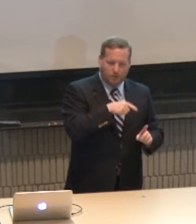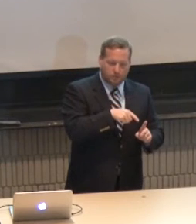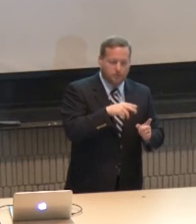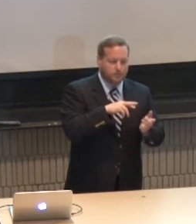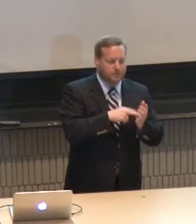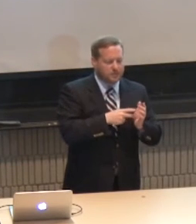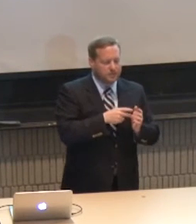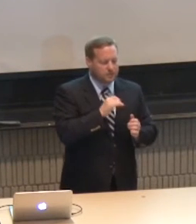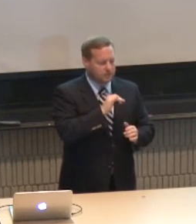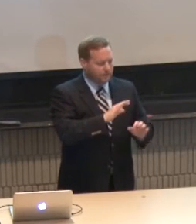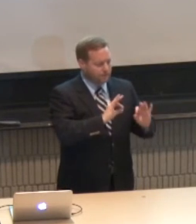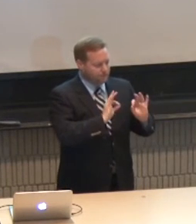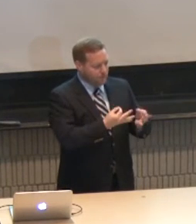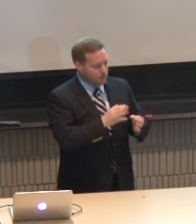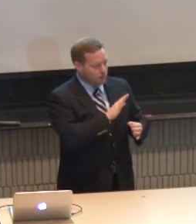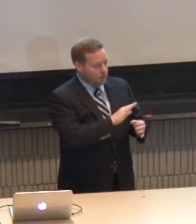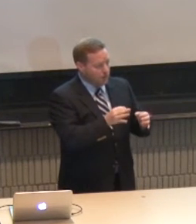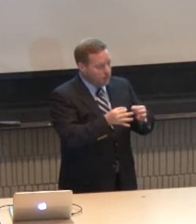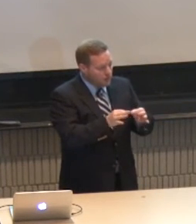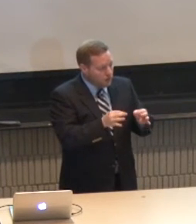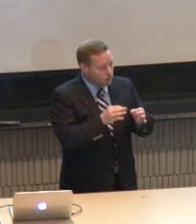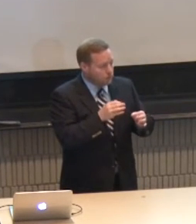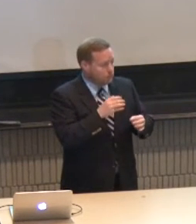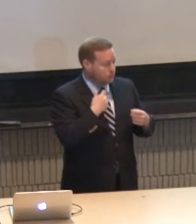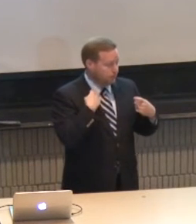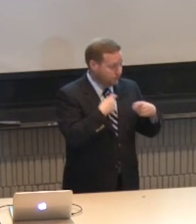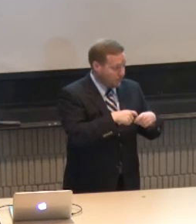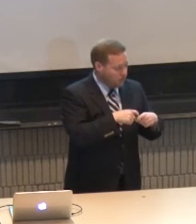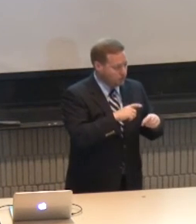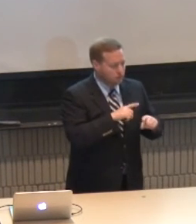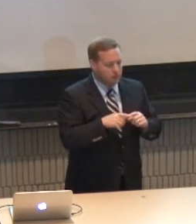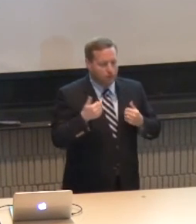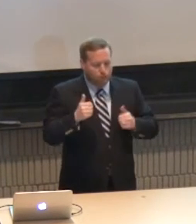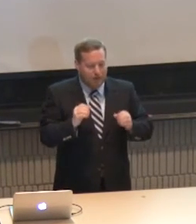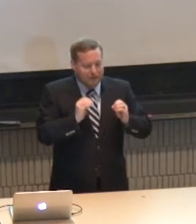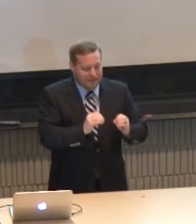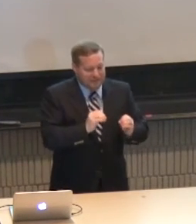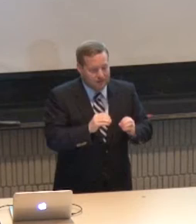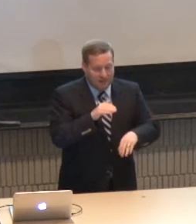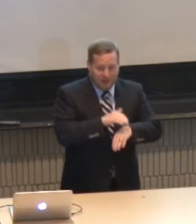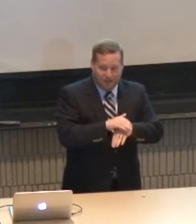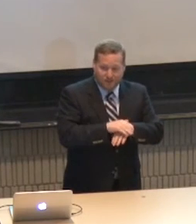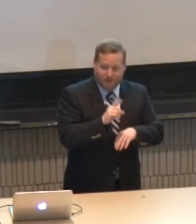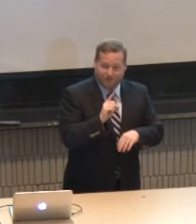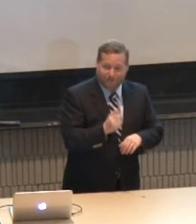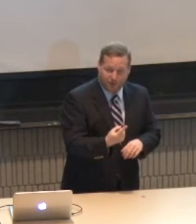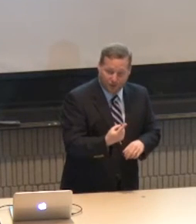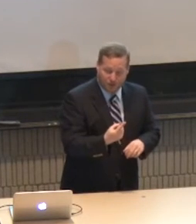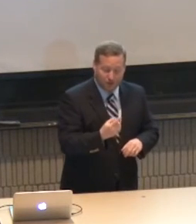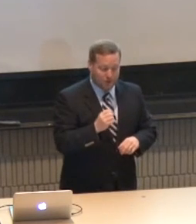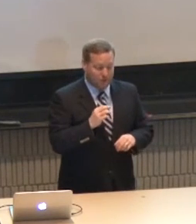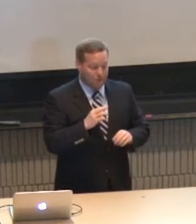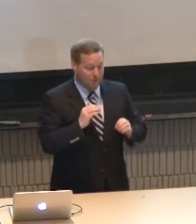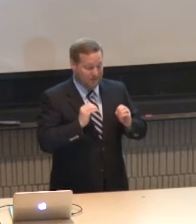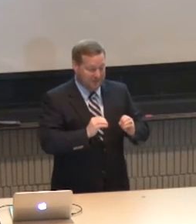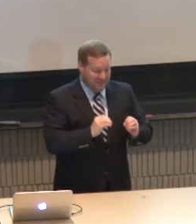sort of the mother tongue, if you will, the family's language of origin, you know, if a Spanish